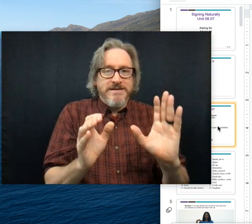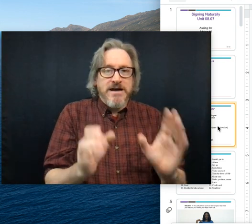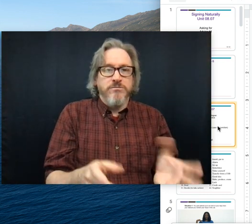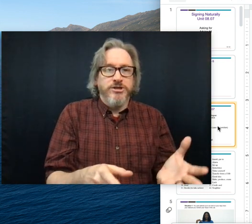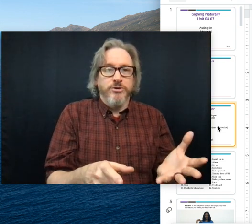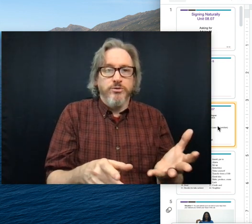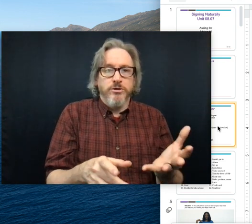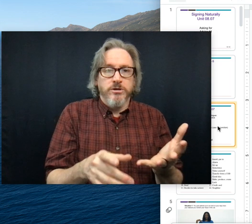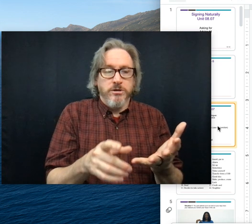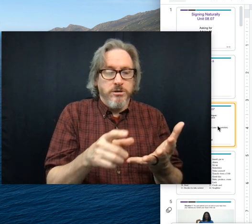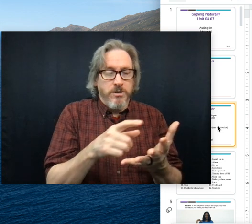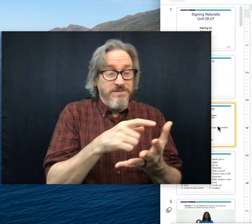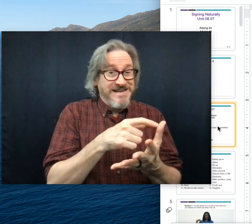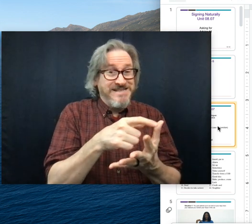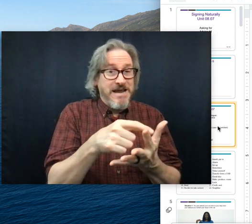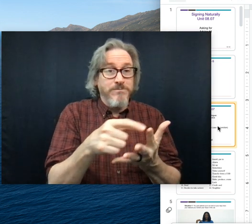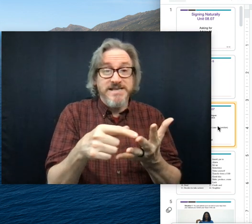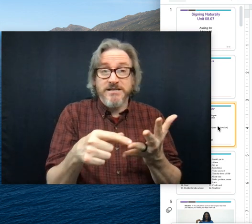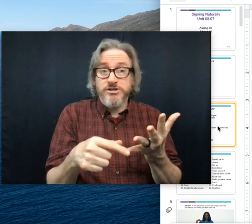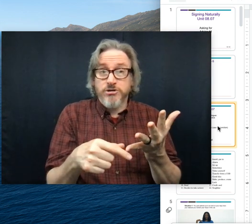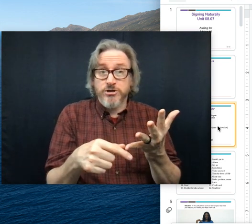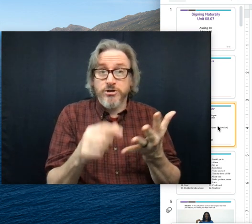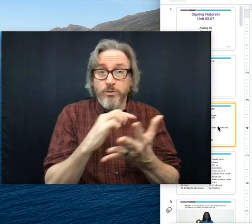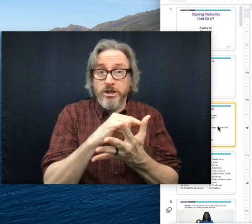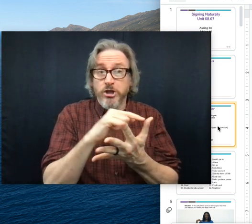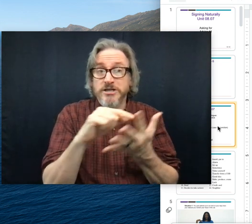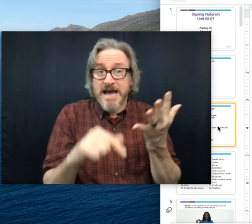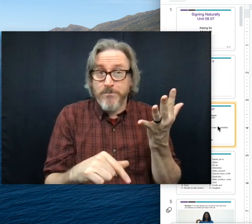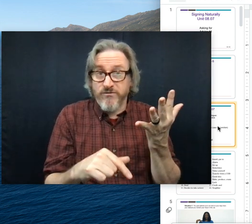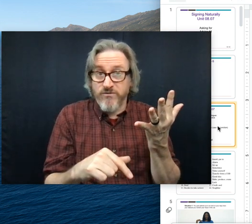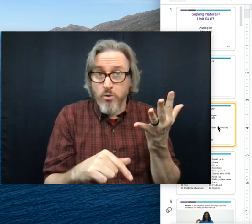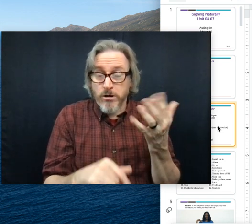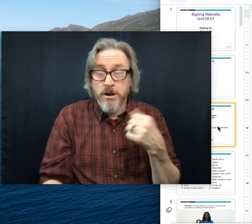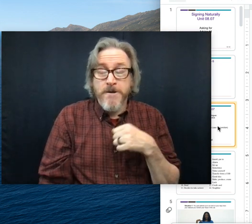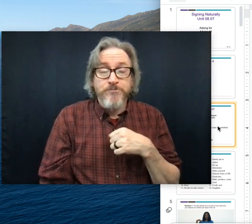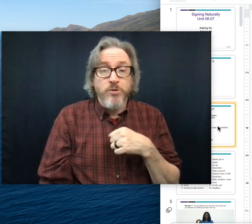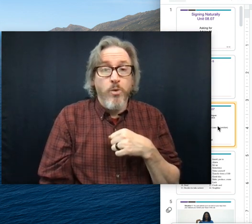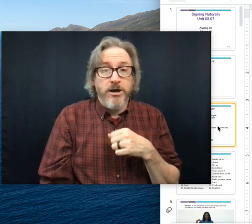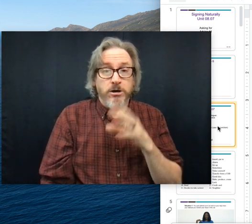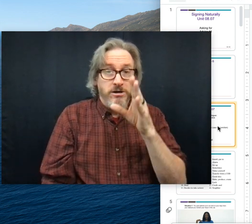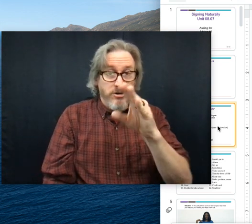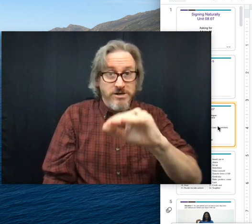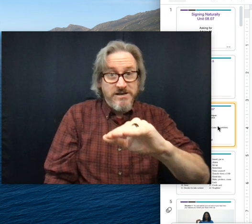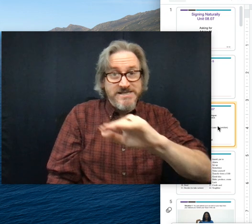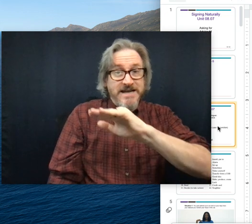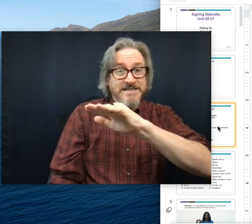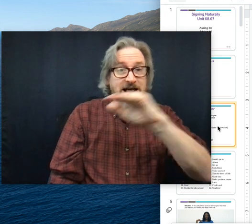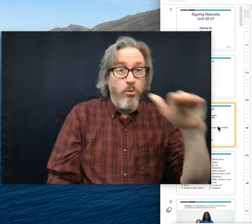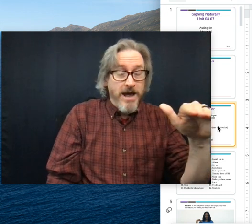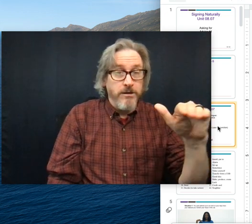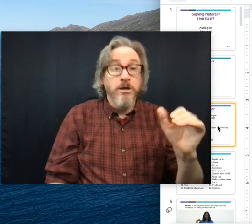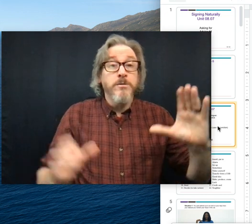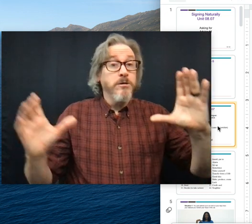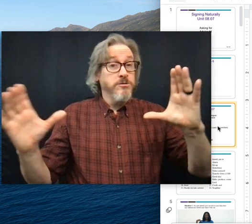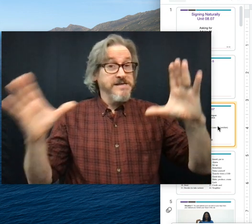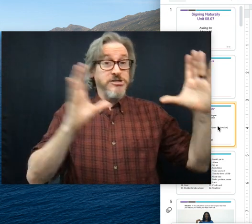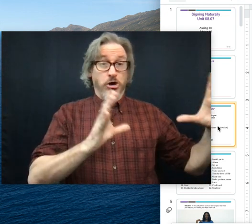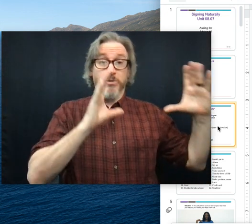will break down to that same sentence structure that we looked at before, where notice how they say tell